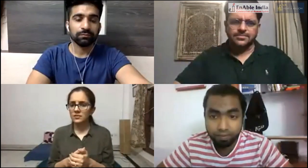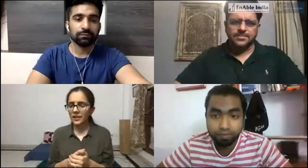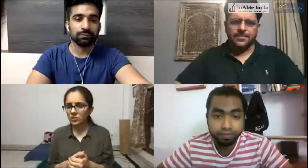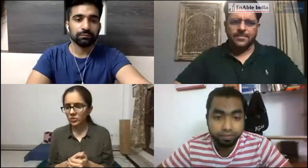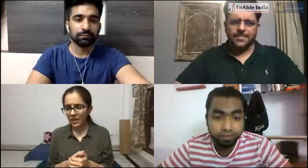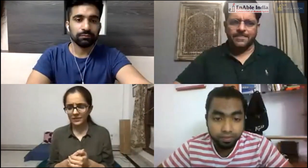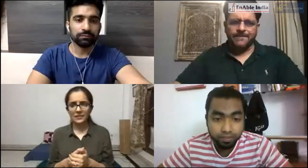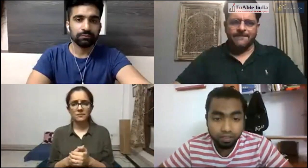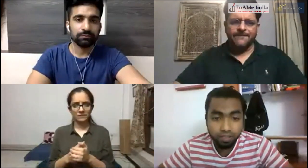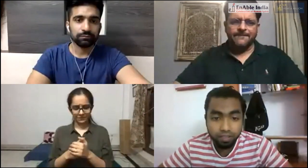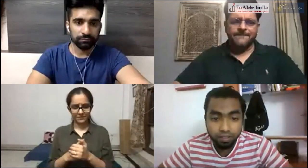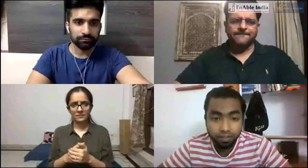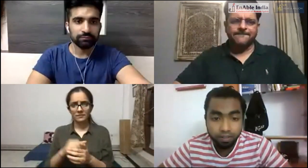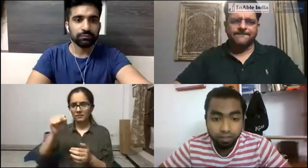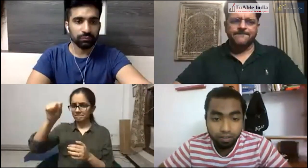Yeah, I just want to ask that.